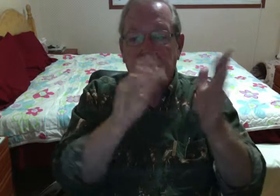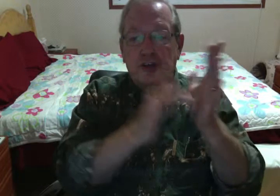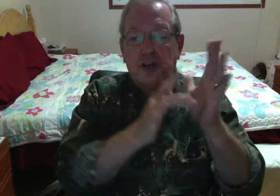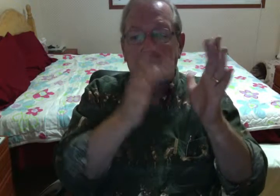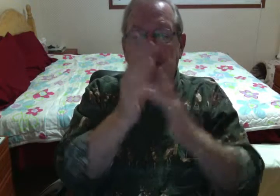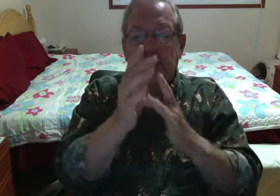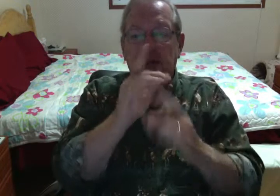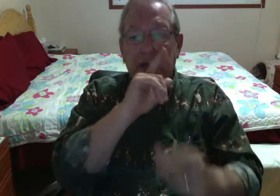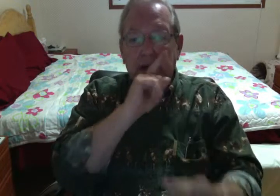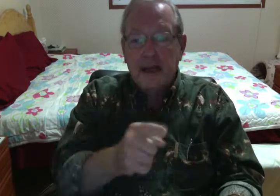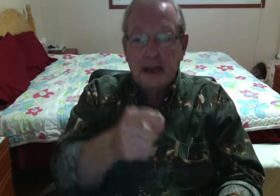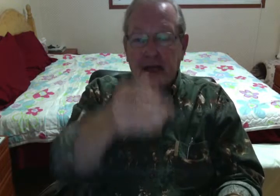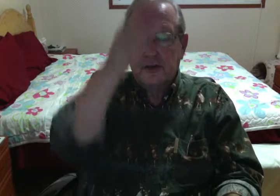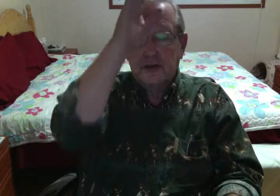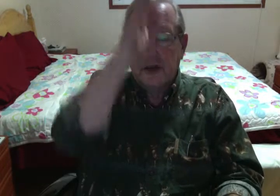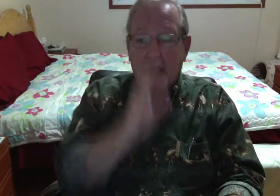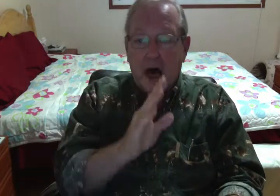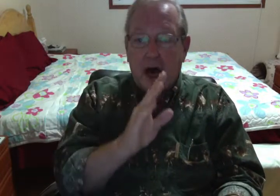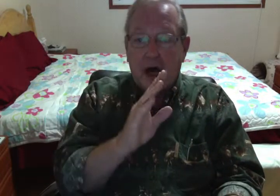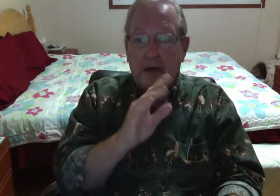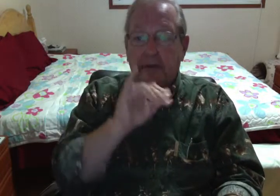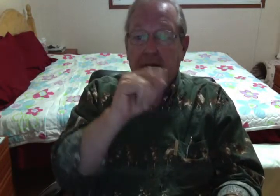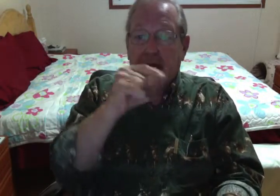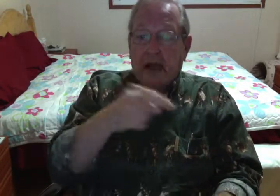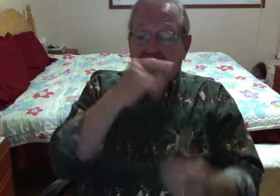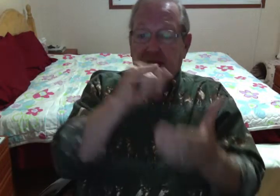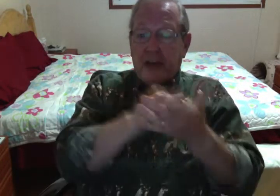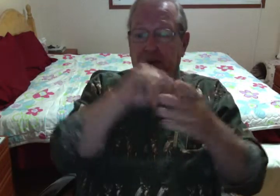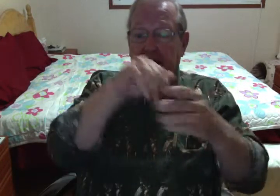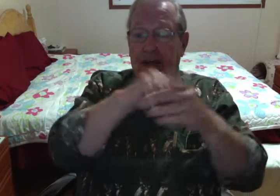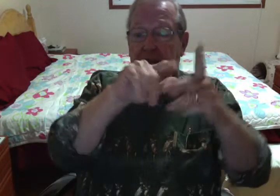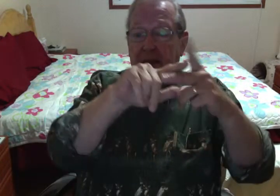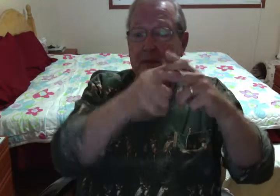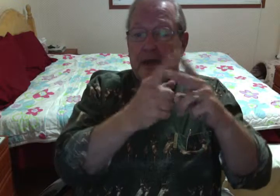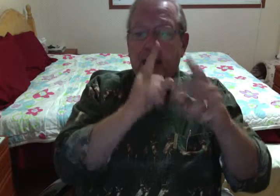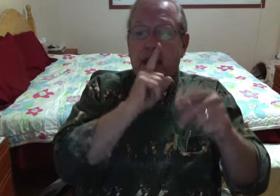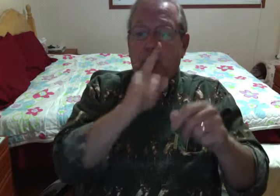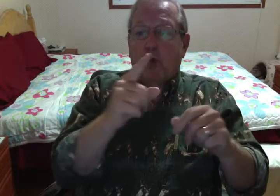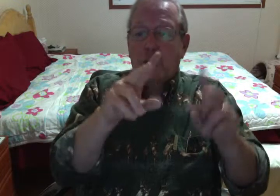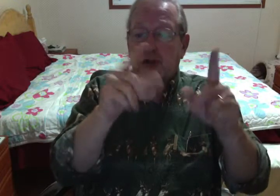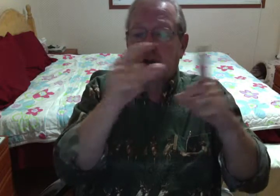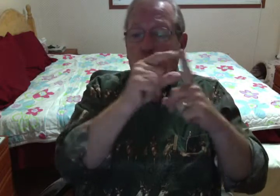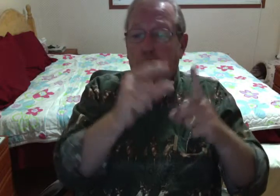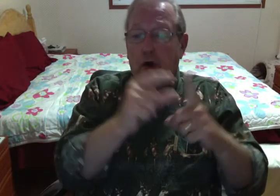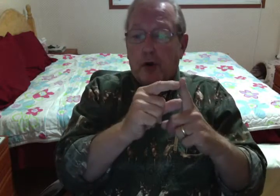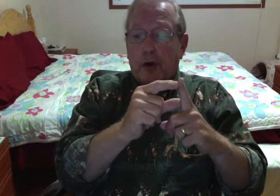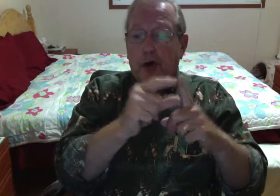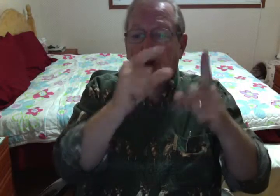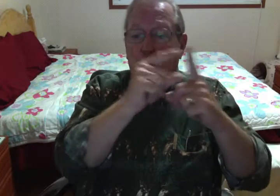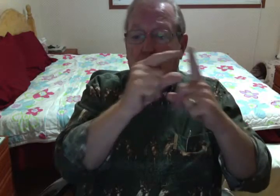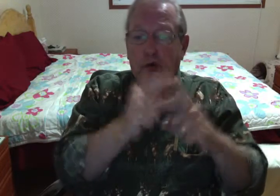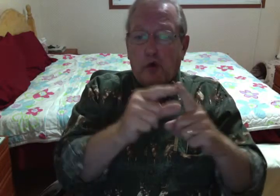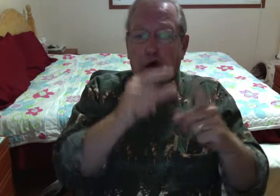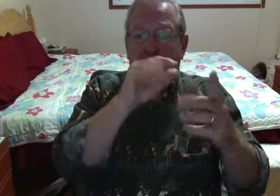Jesus is God. It says that in the beginning was the Word. The Word,